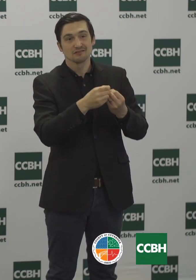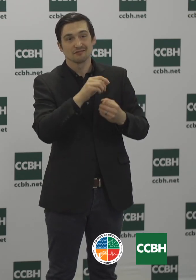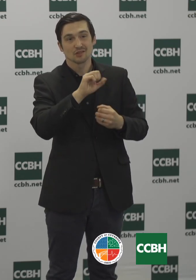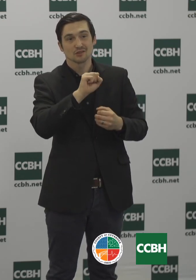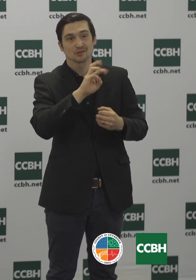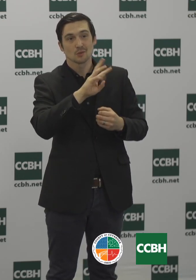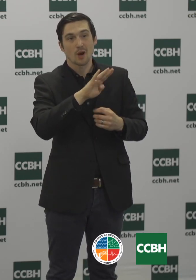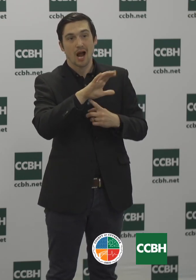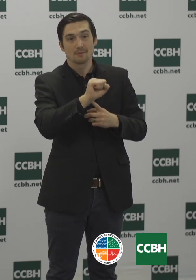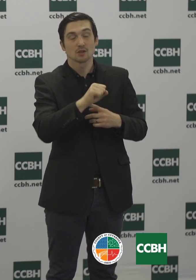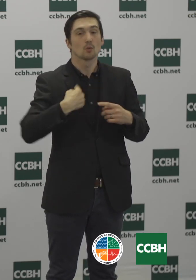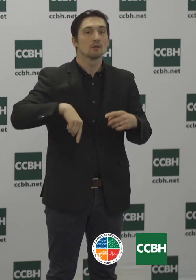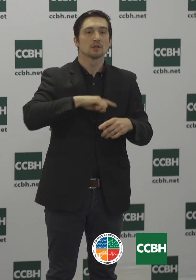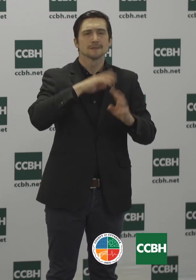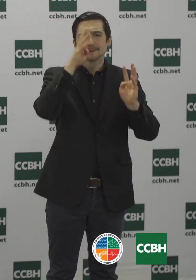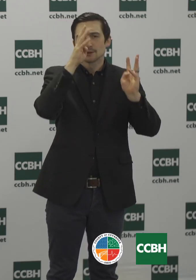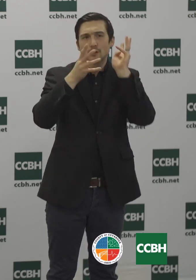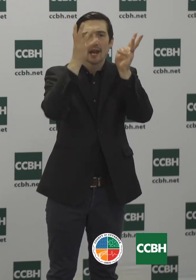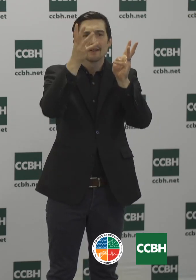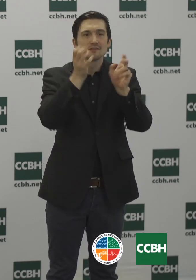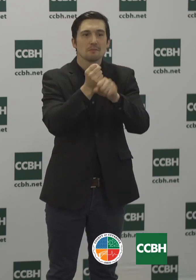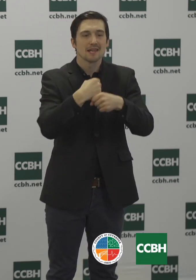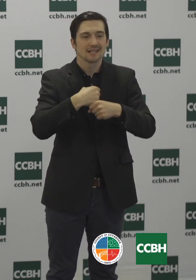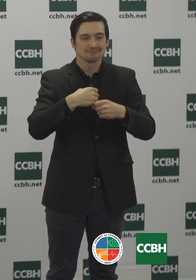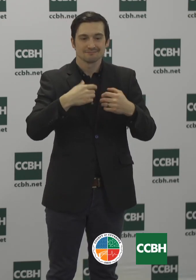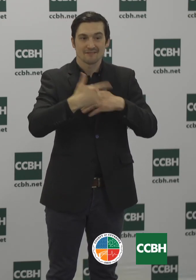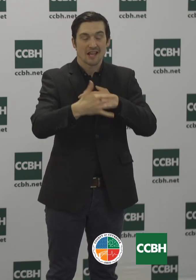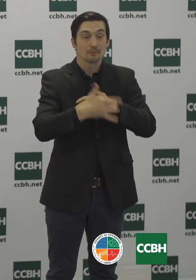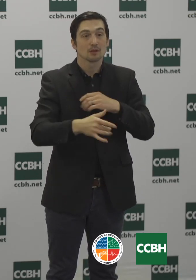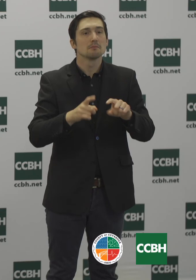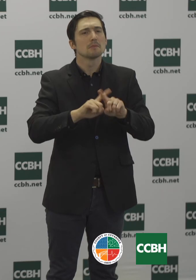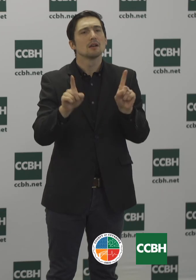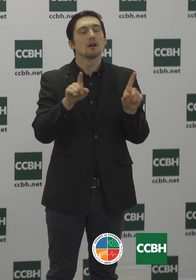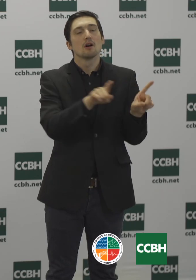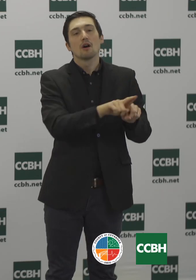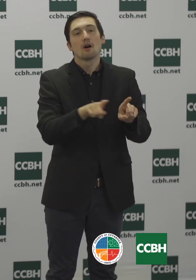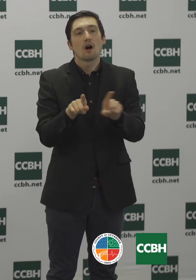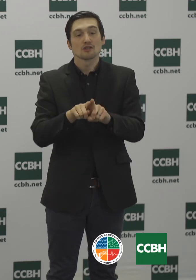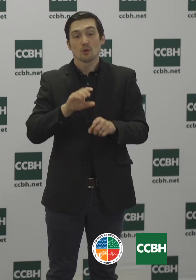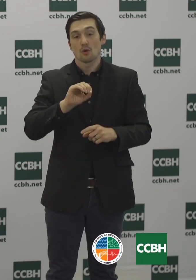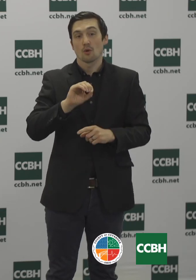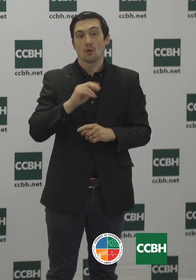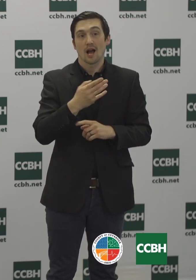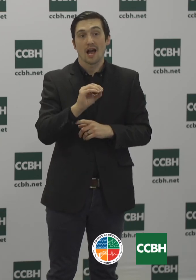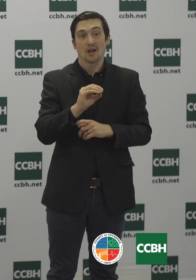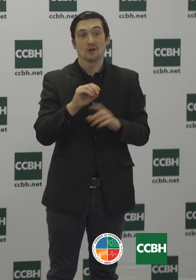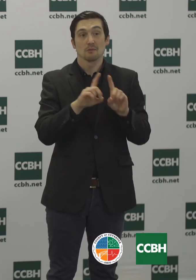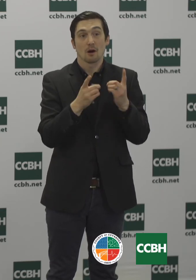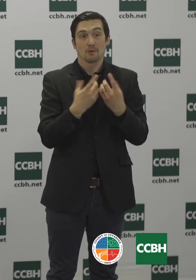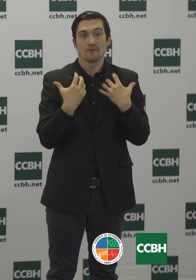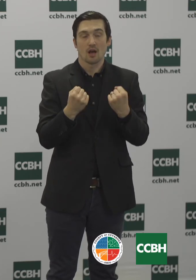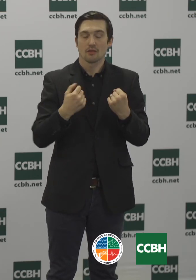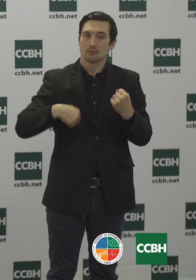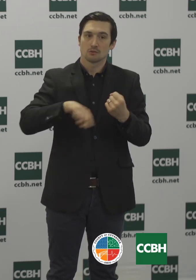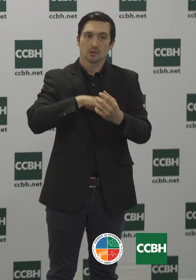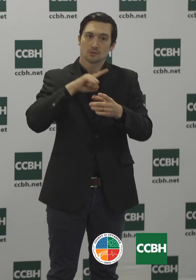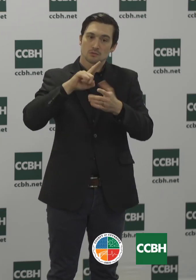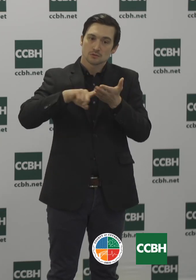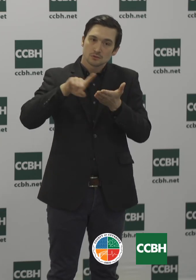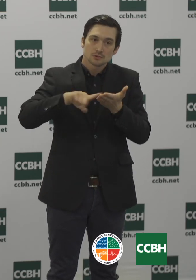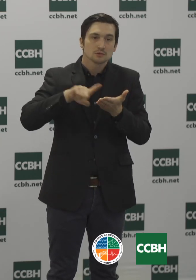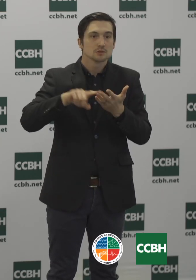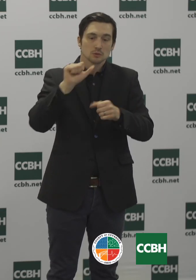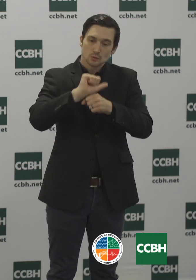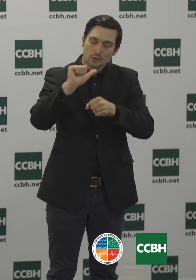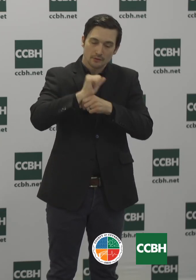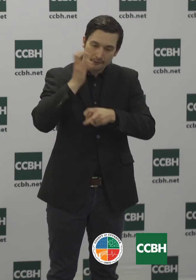we've tried to be about making these available. And then additionally, the Ohio Department of Health has worked really hard to get local health department